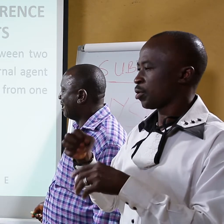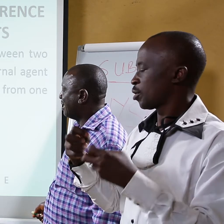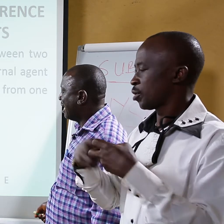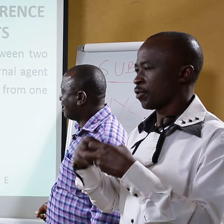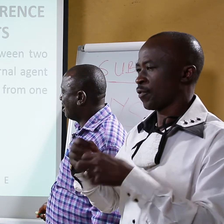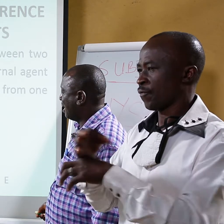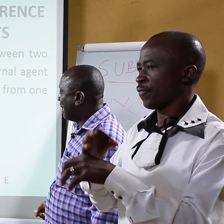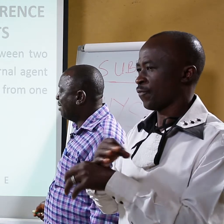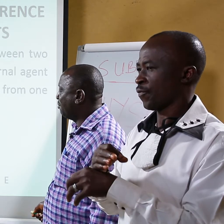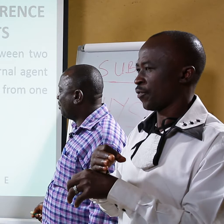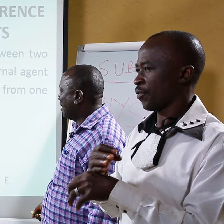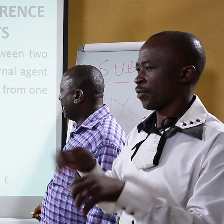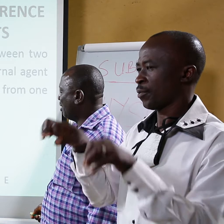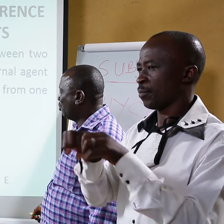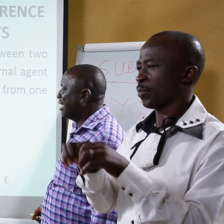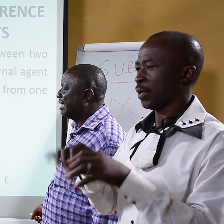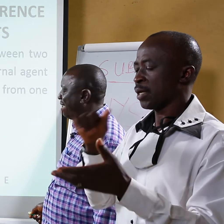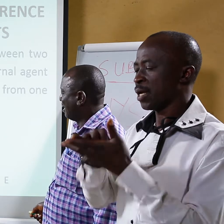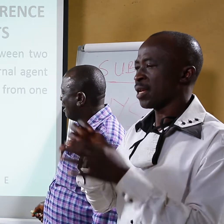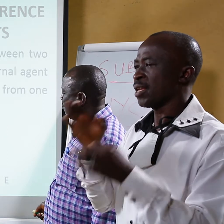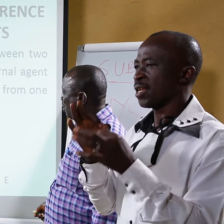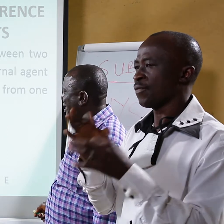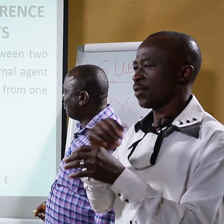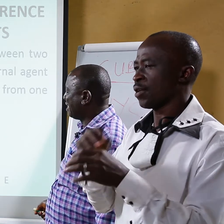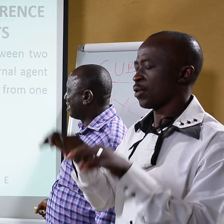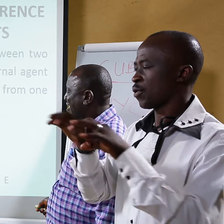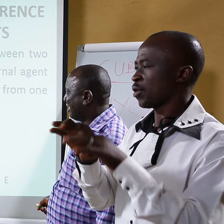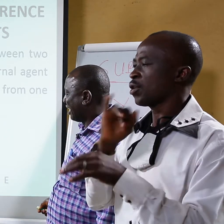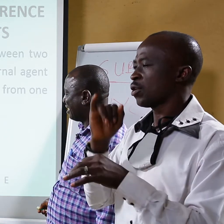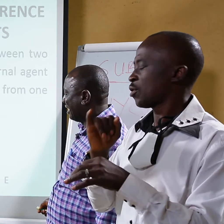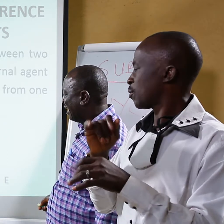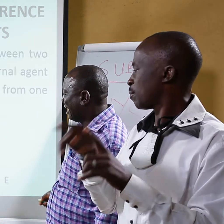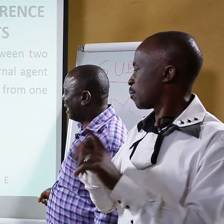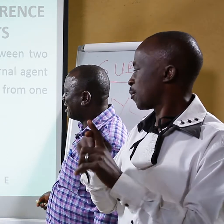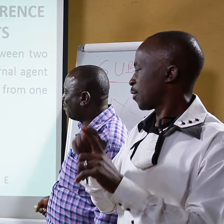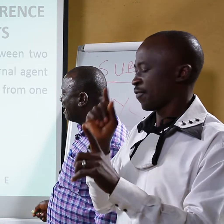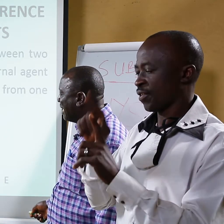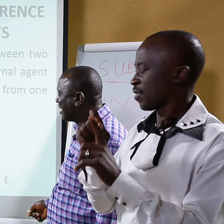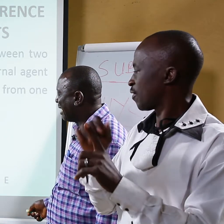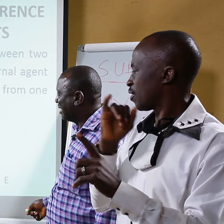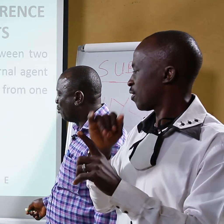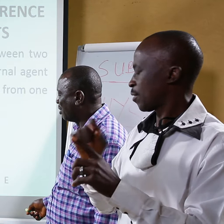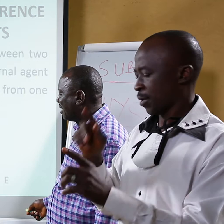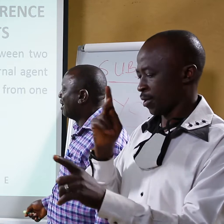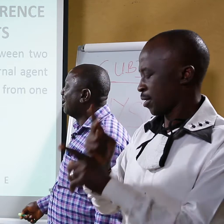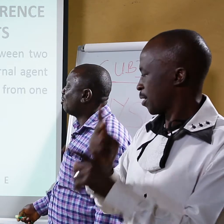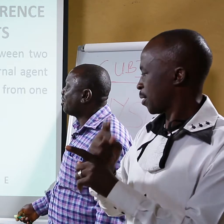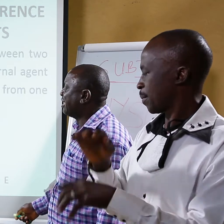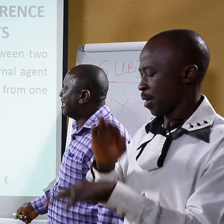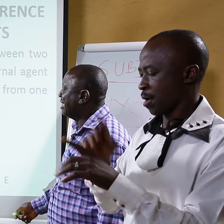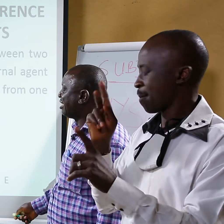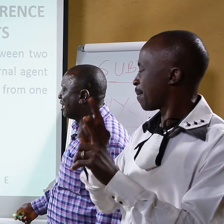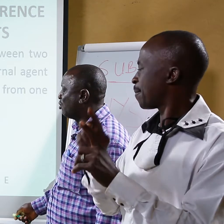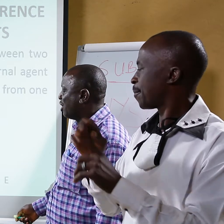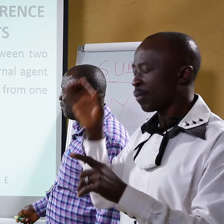intensity, that if a unit positive test charge is placed at the point,